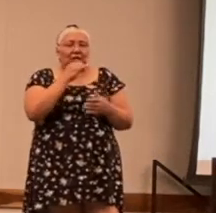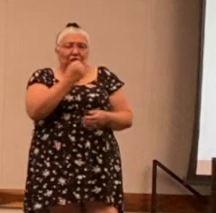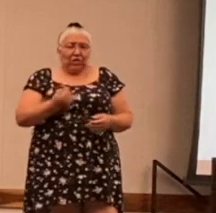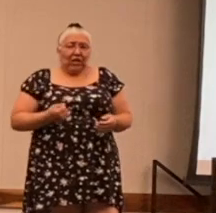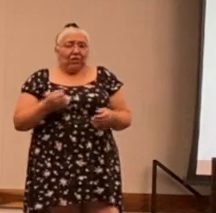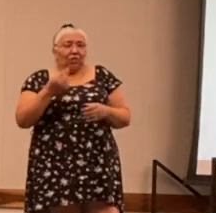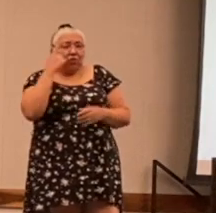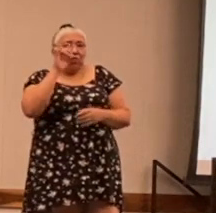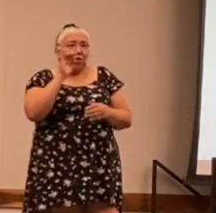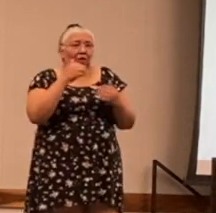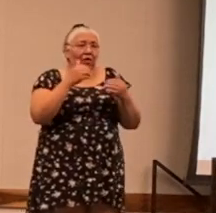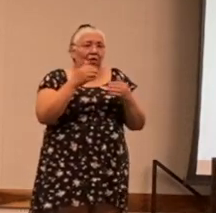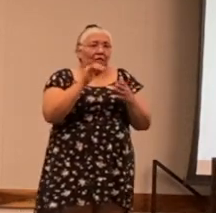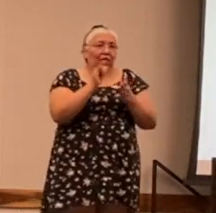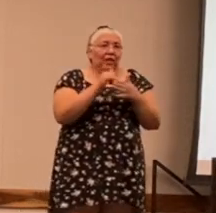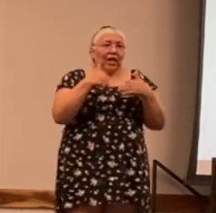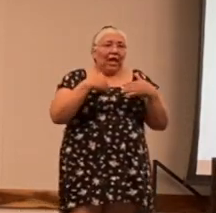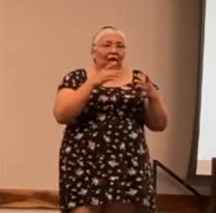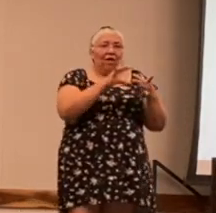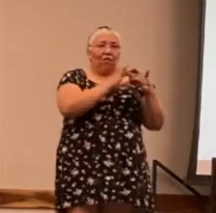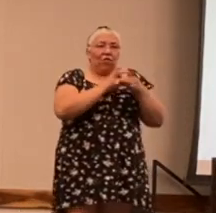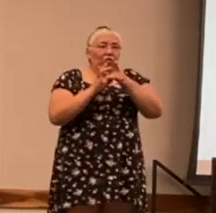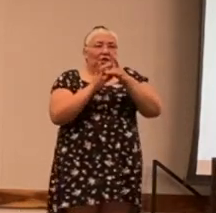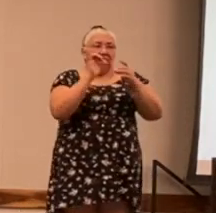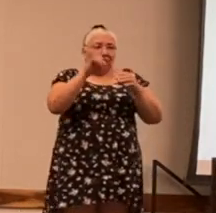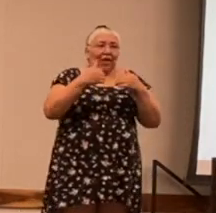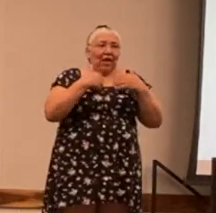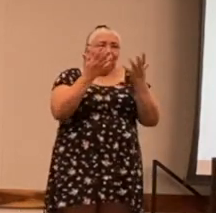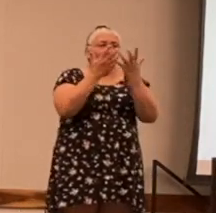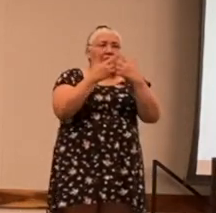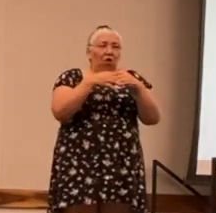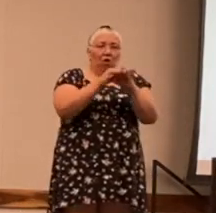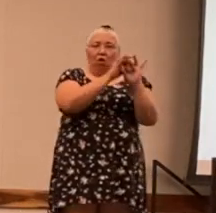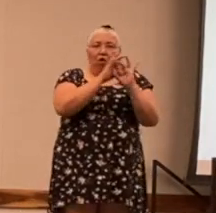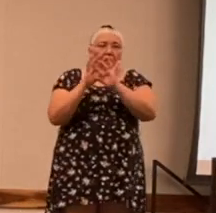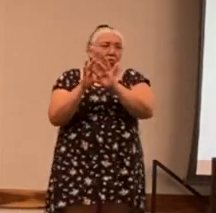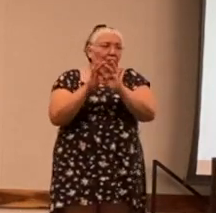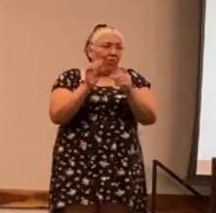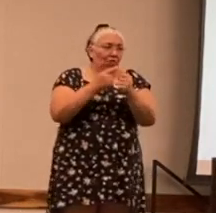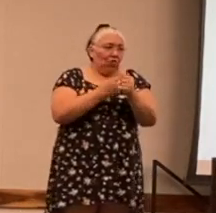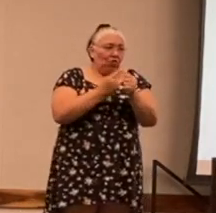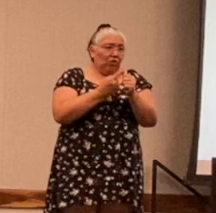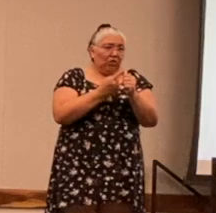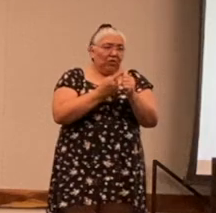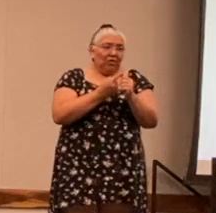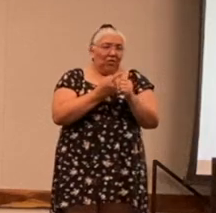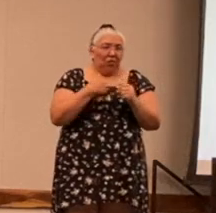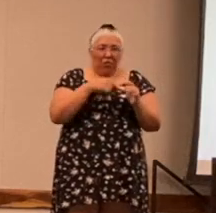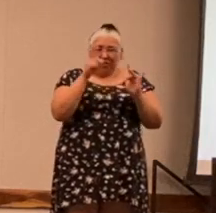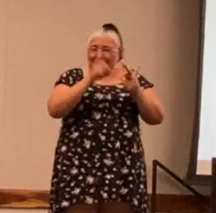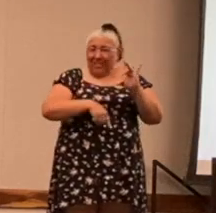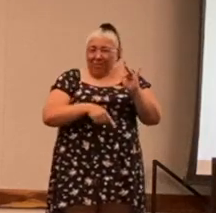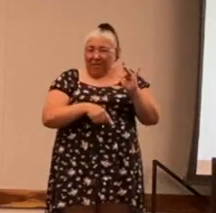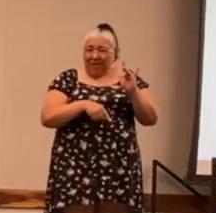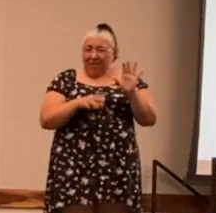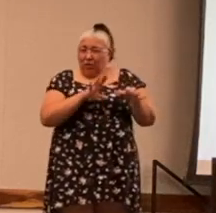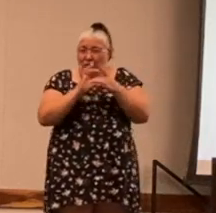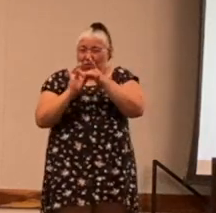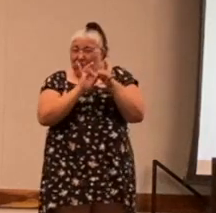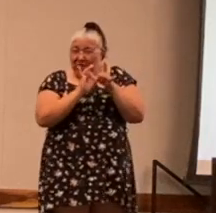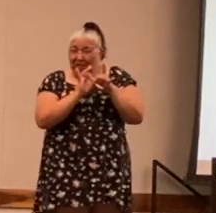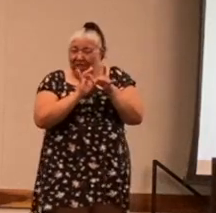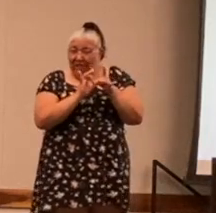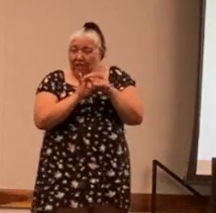in order to have unity, you have to have harmony first. And I was like, can we just skip it and go to unity?